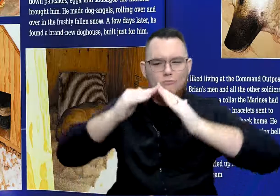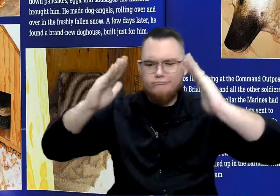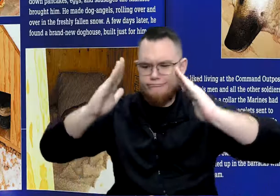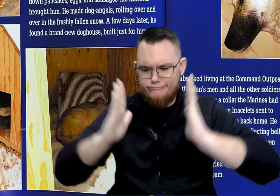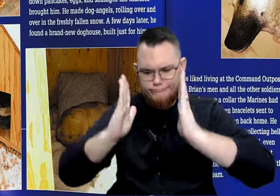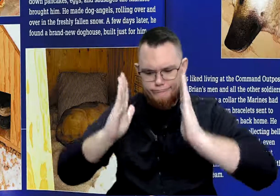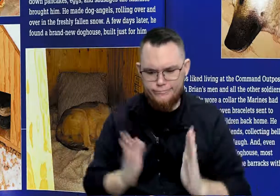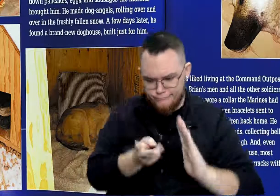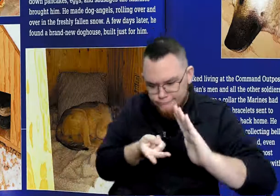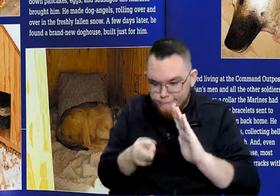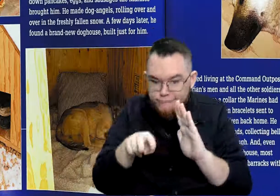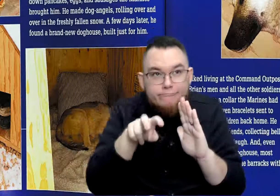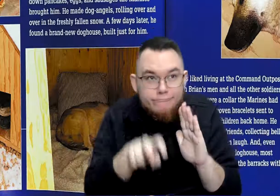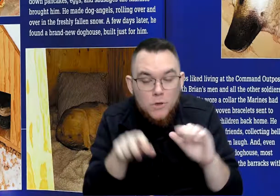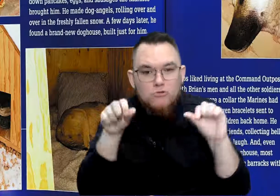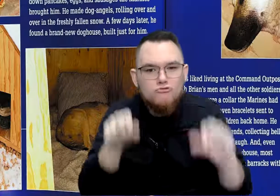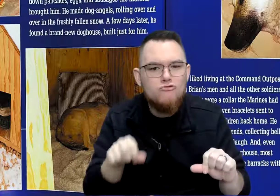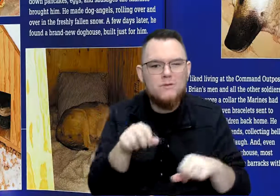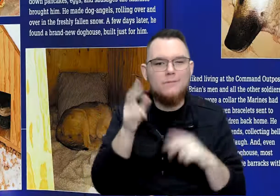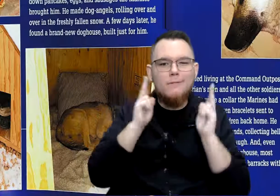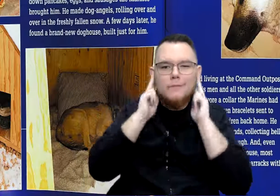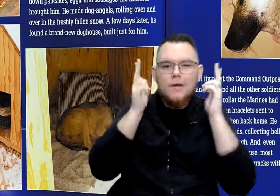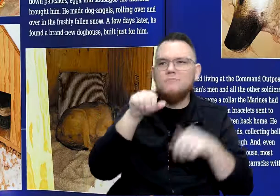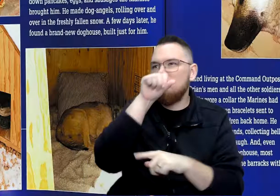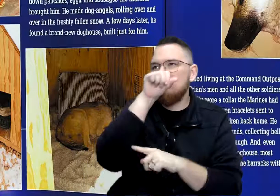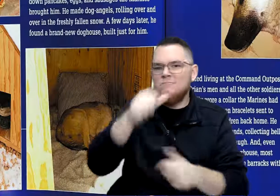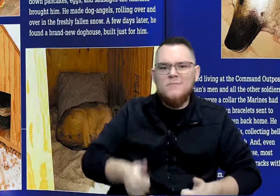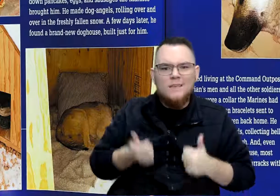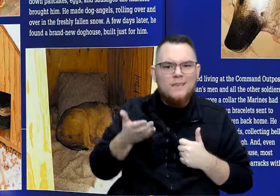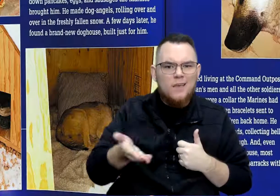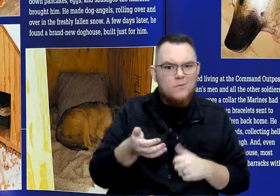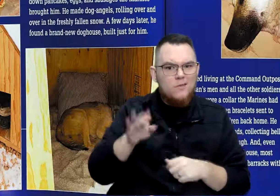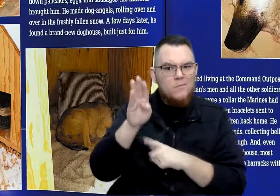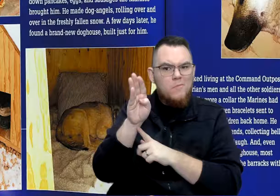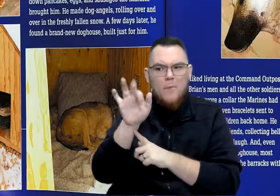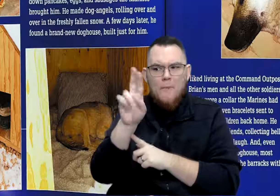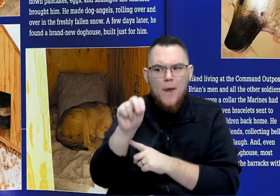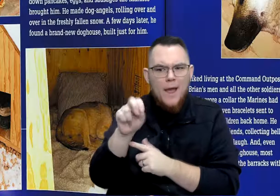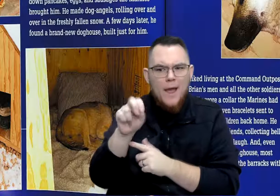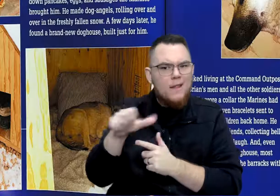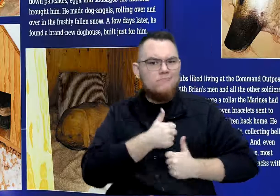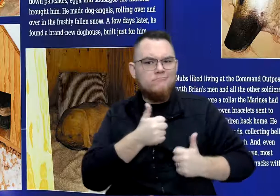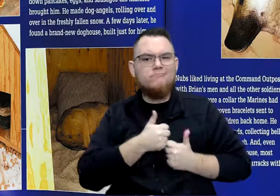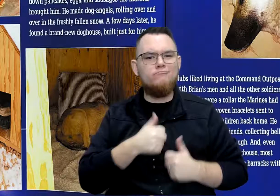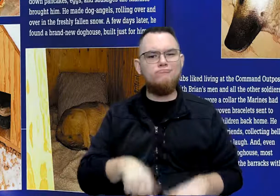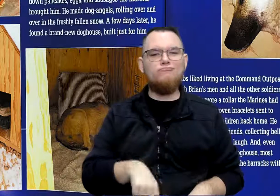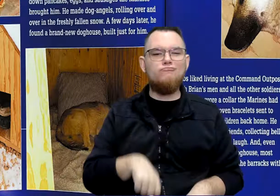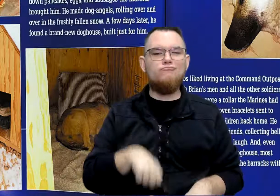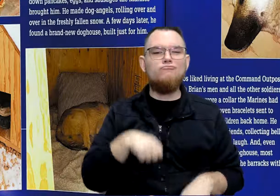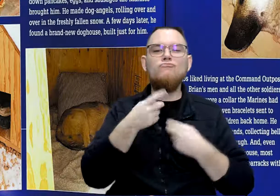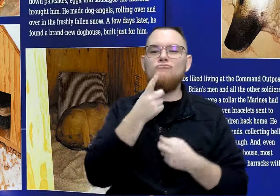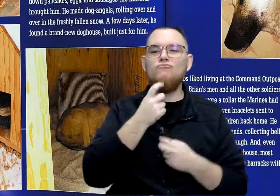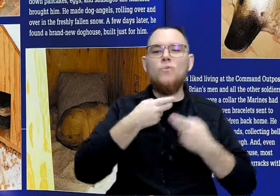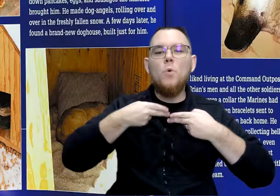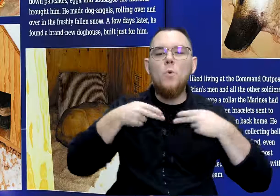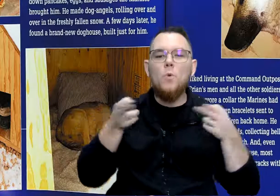Nubs liked living at the command outpost with Brian's men and all the other soldiers. He proudly wore a collar the Marines had fashioned